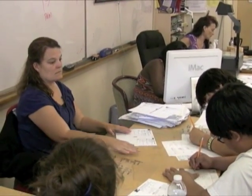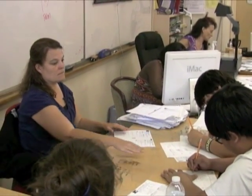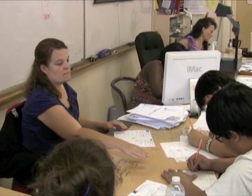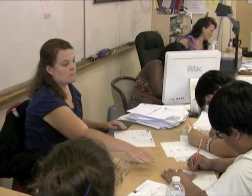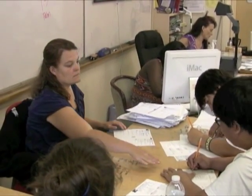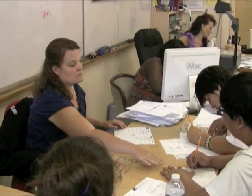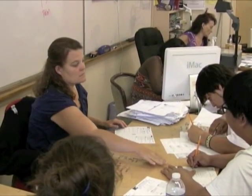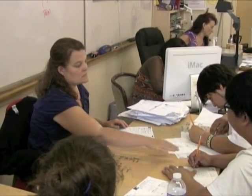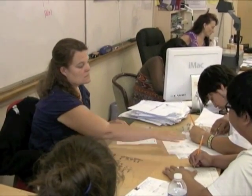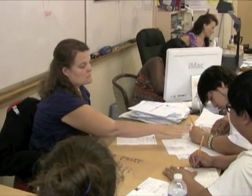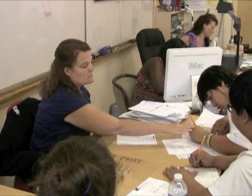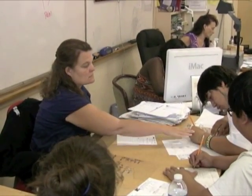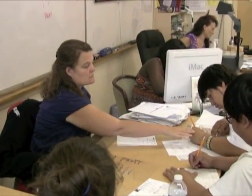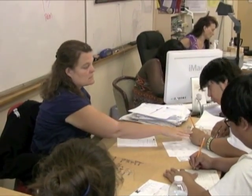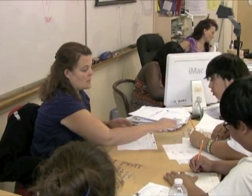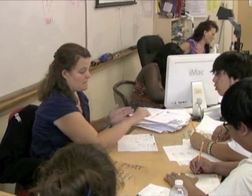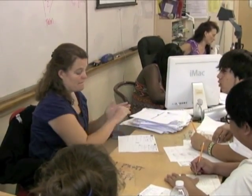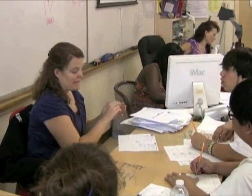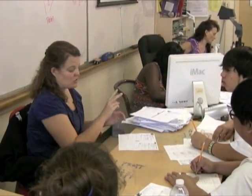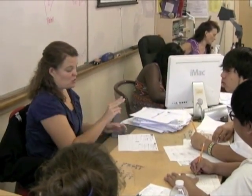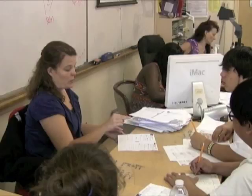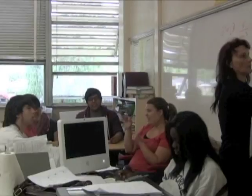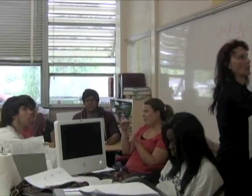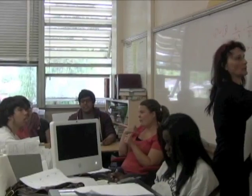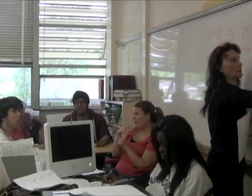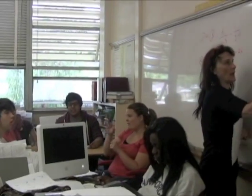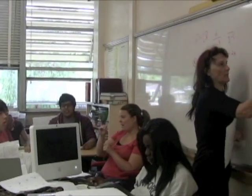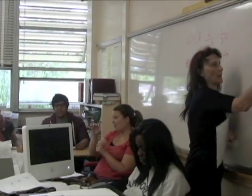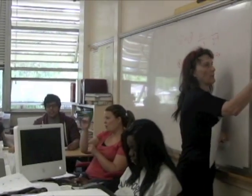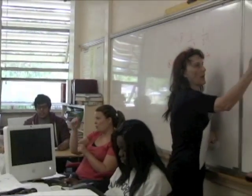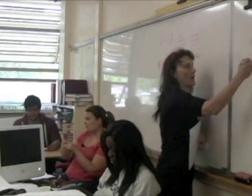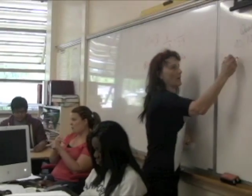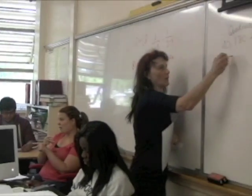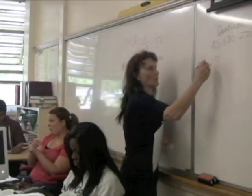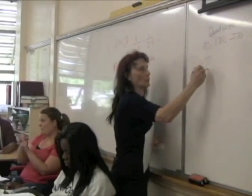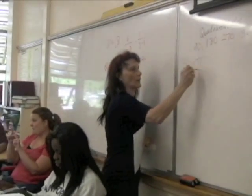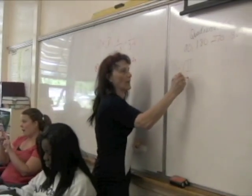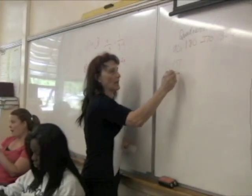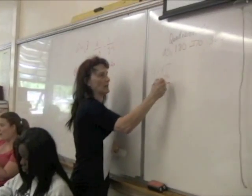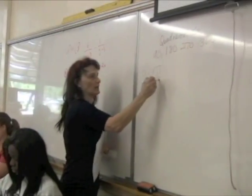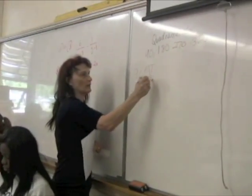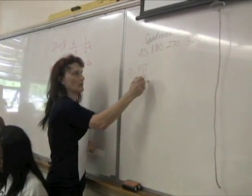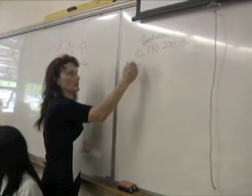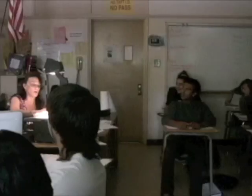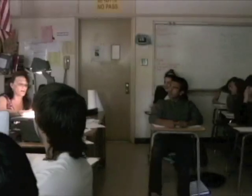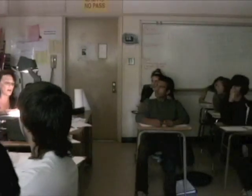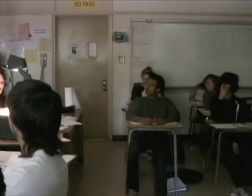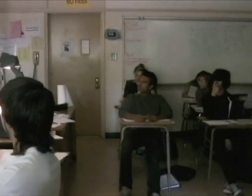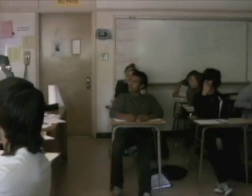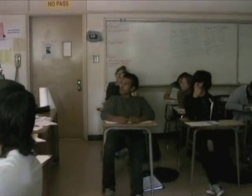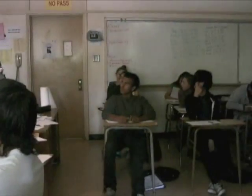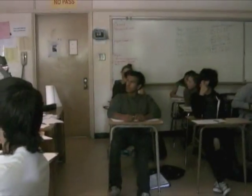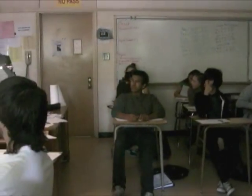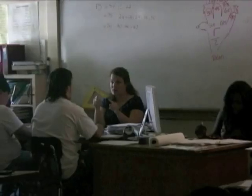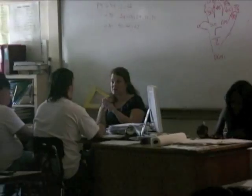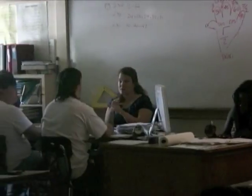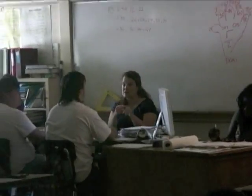geometric means of a geometric sequence are the... multiplied by pi over 180. Okay.